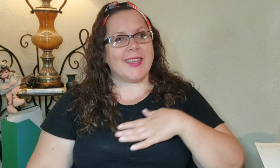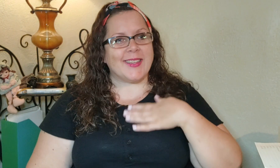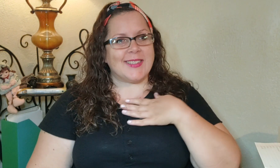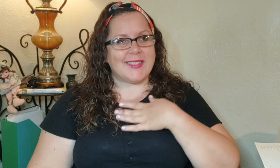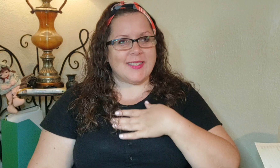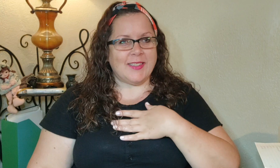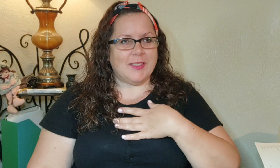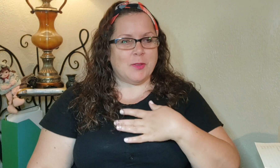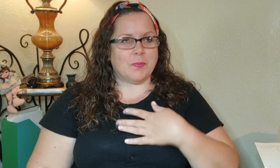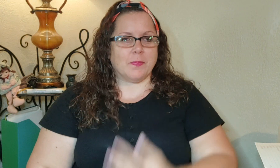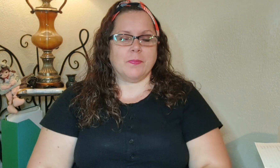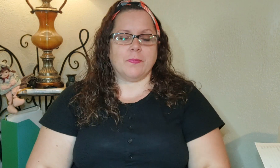please.